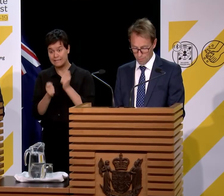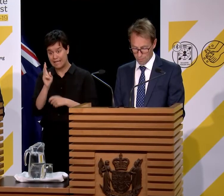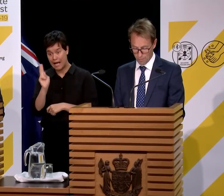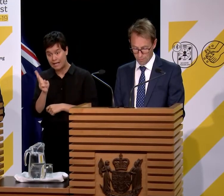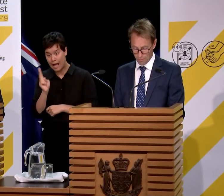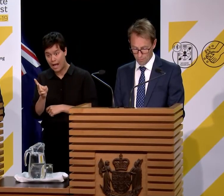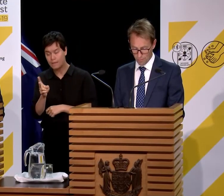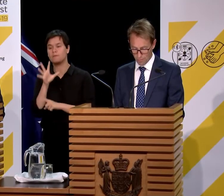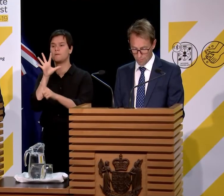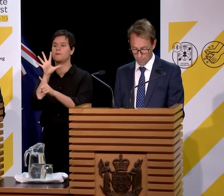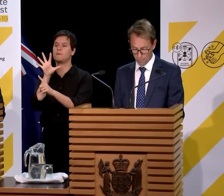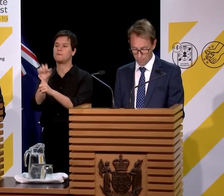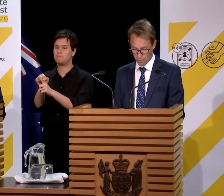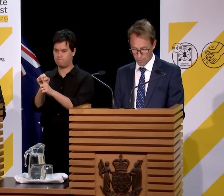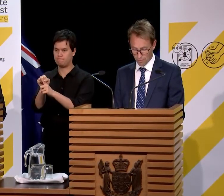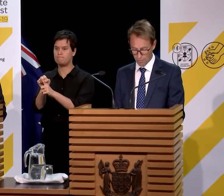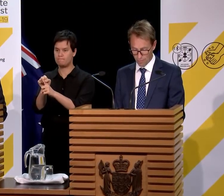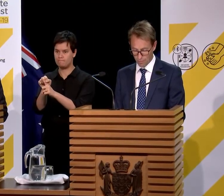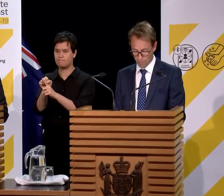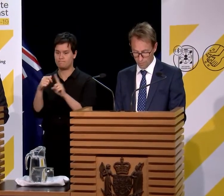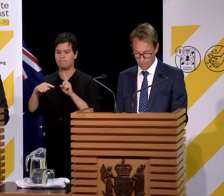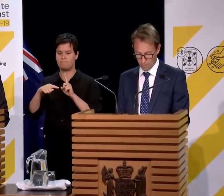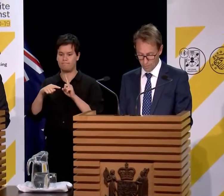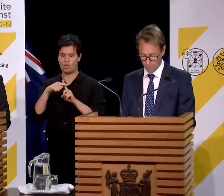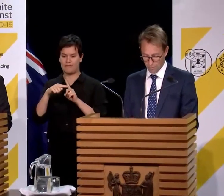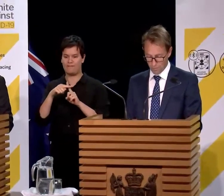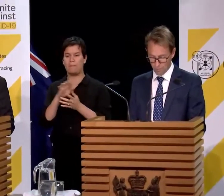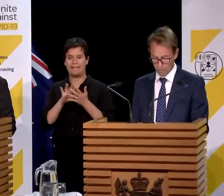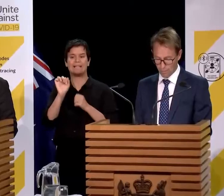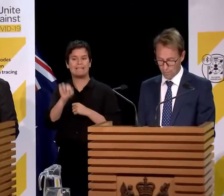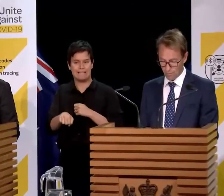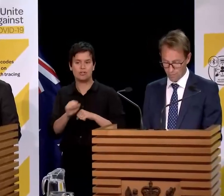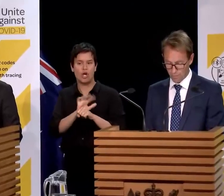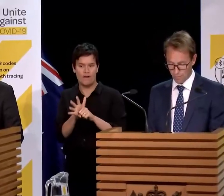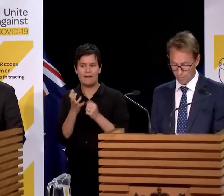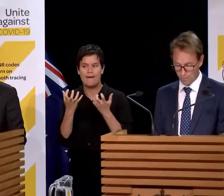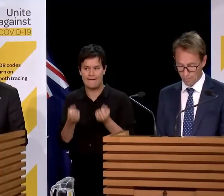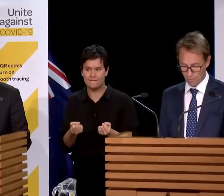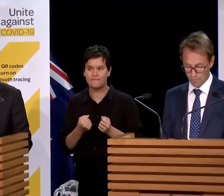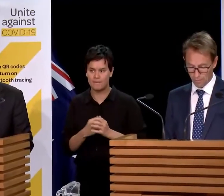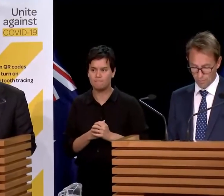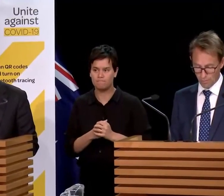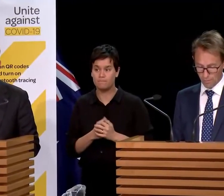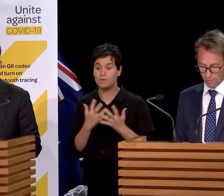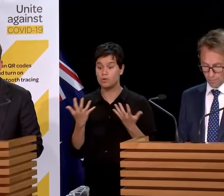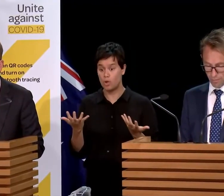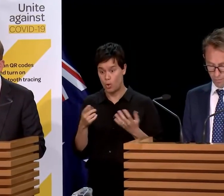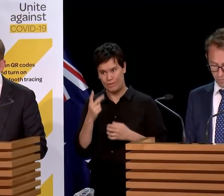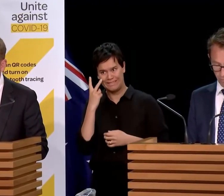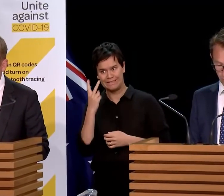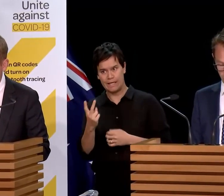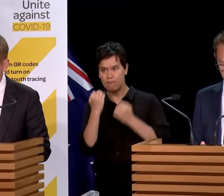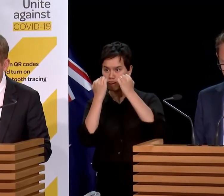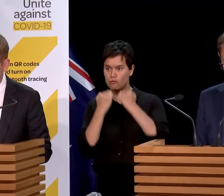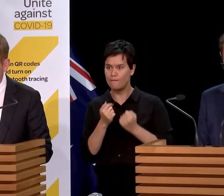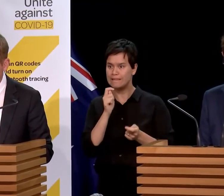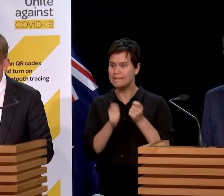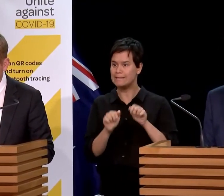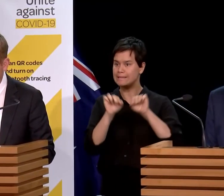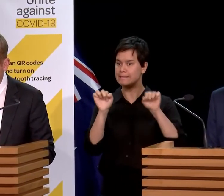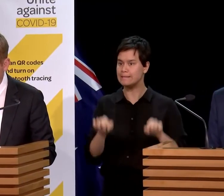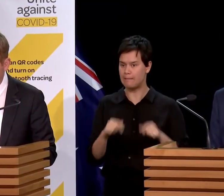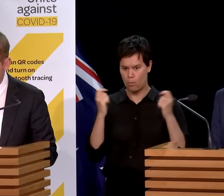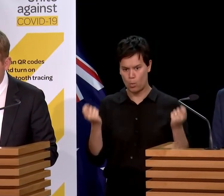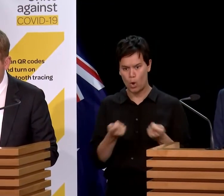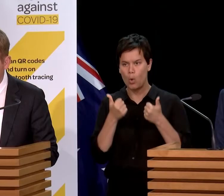that has come back with a positive result. So I want to emphasise that this is an example of the testing system operating exactly as